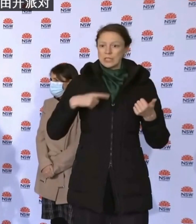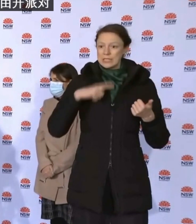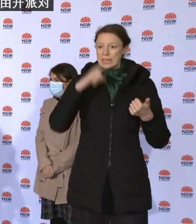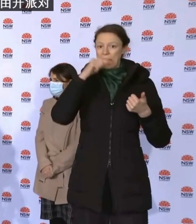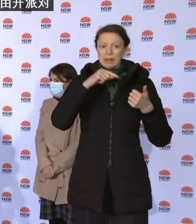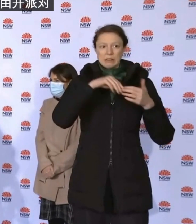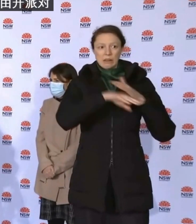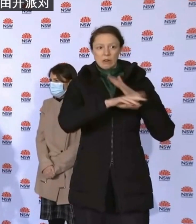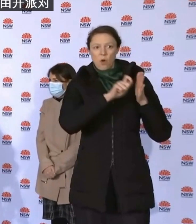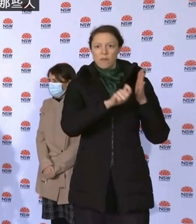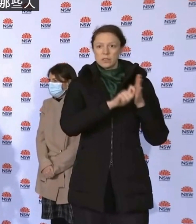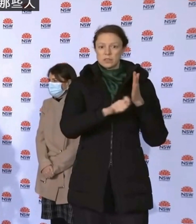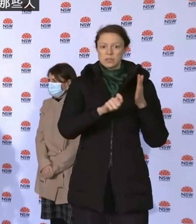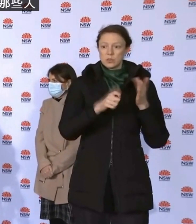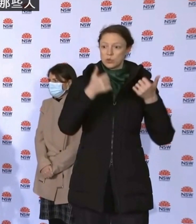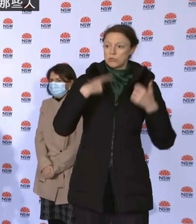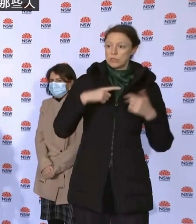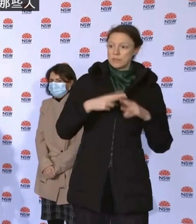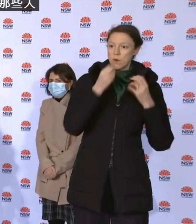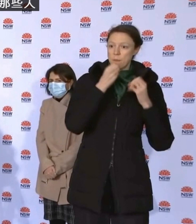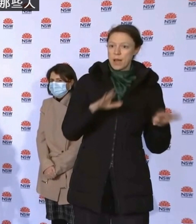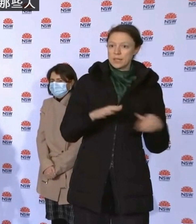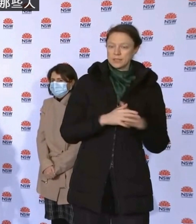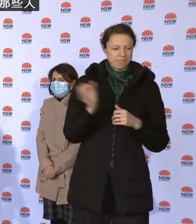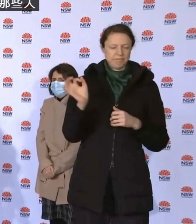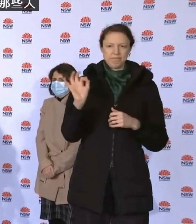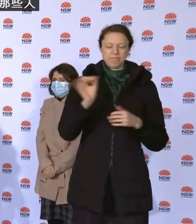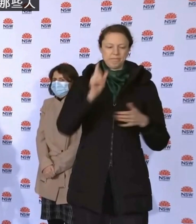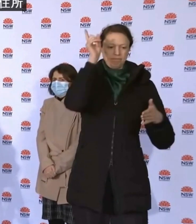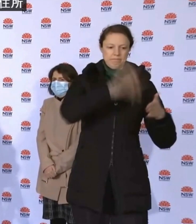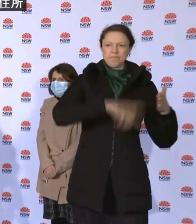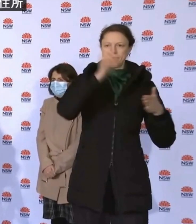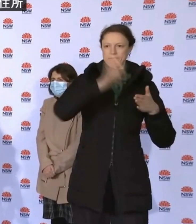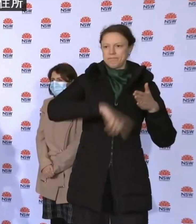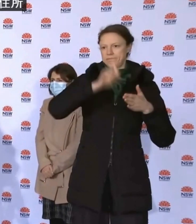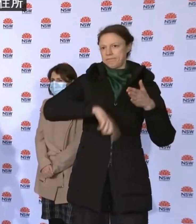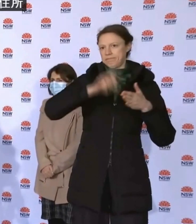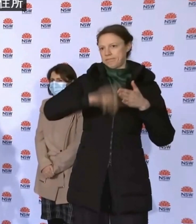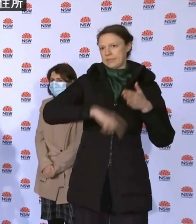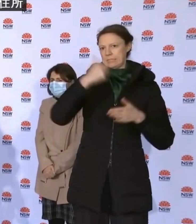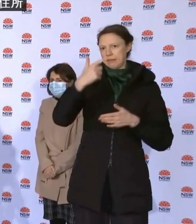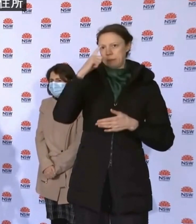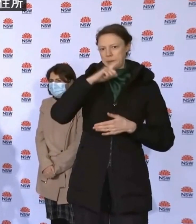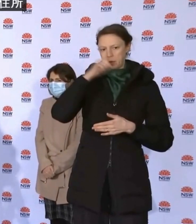no good reason to have a party. 7 infringement notices issued and those people directed back to their